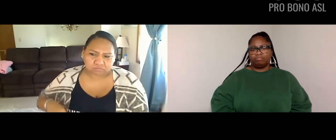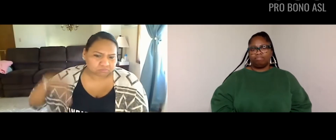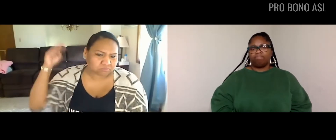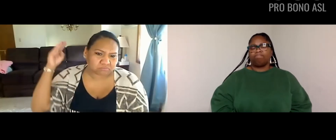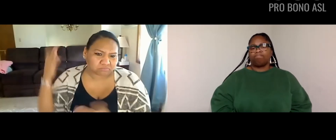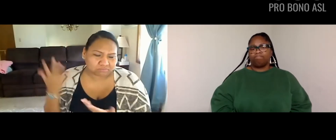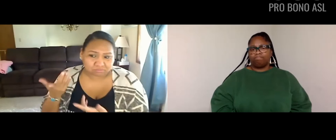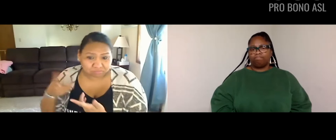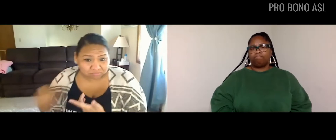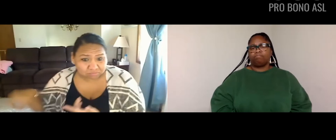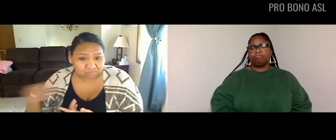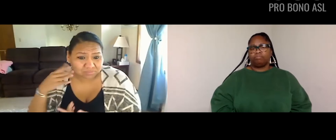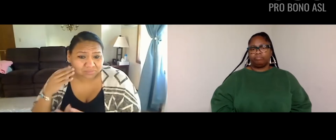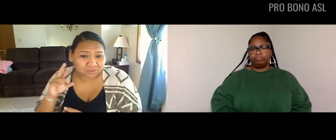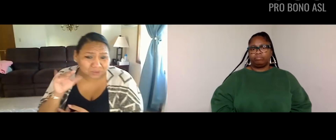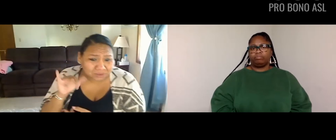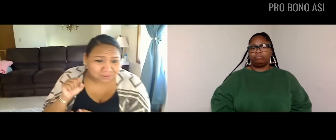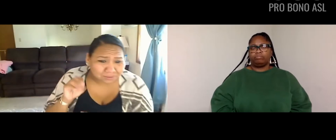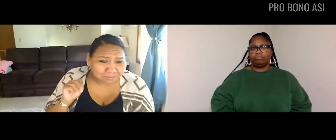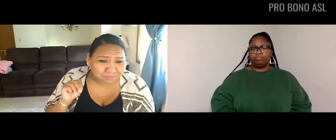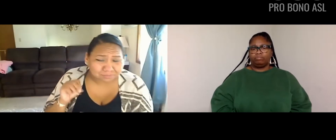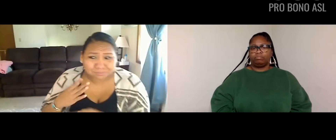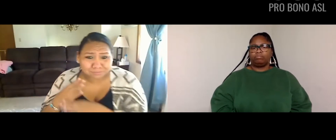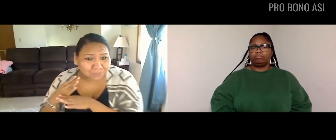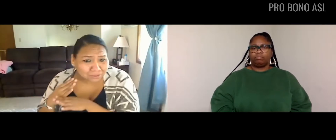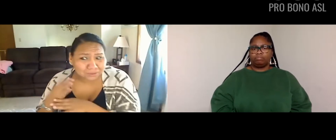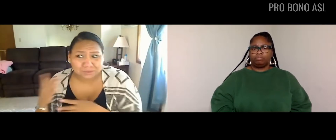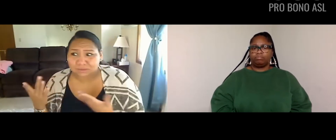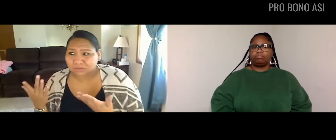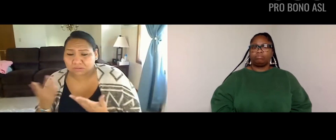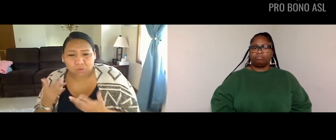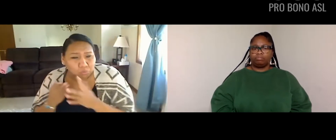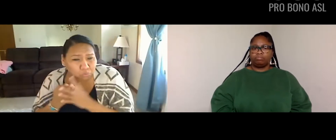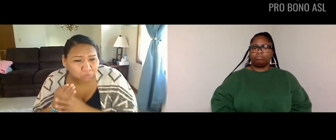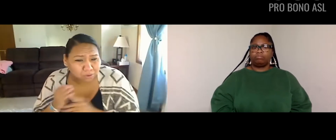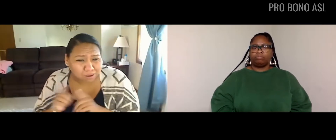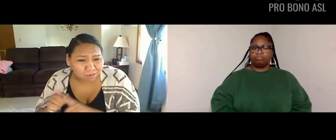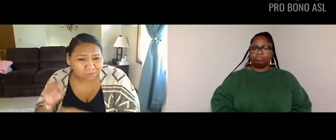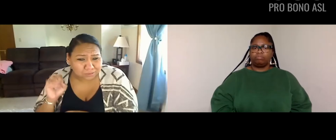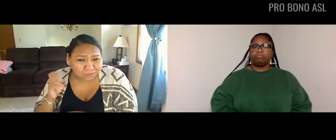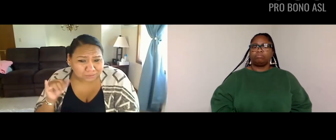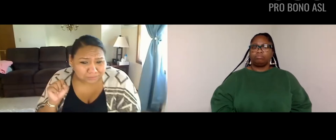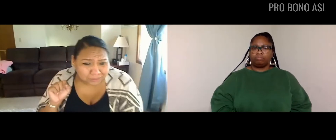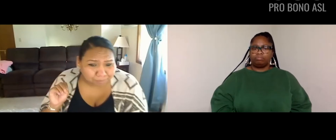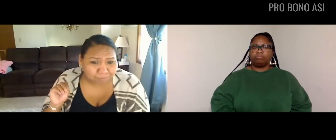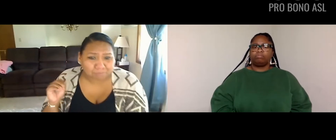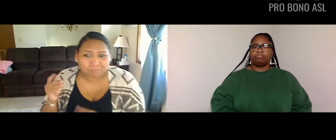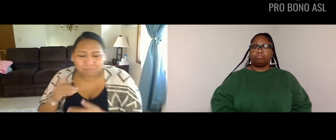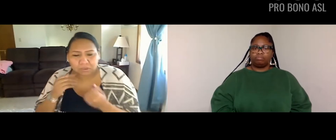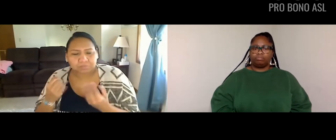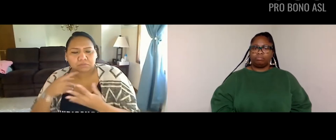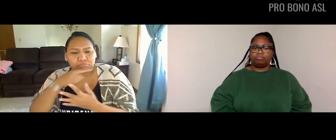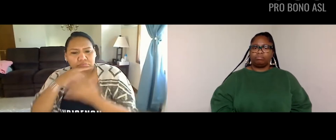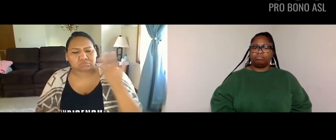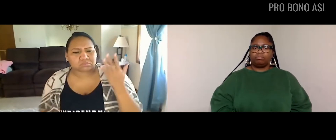The reason why we need them is because we have a similar experience growing up. We've experienced racism, different barriers that come with